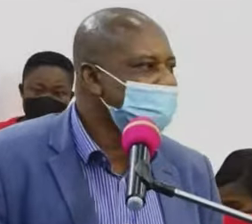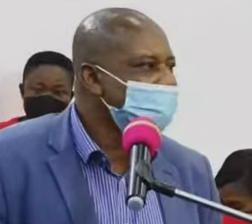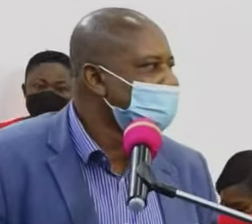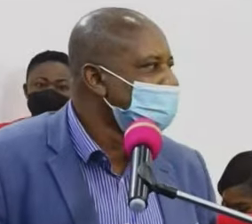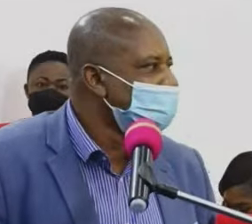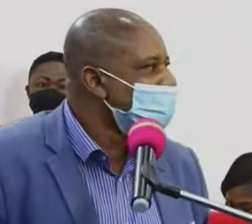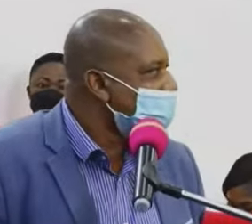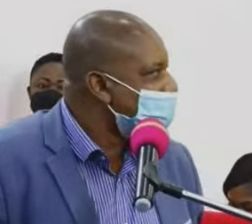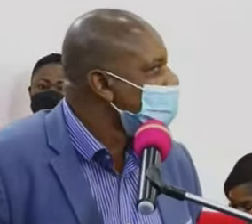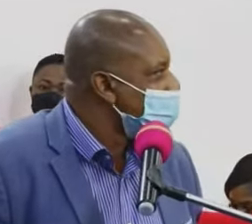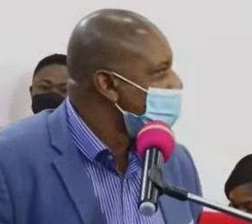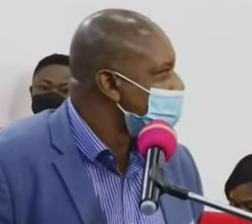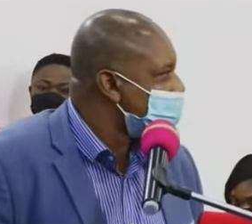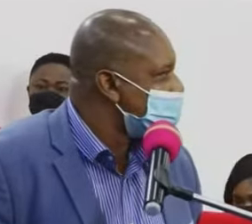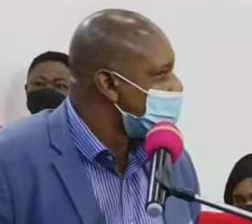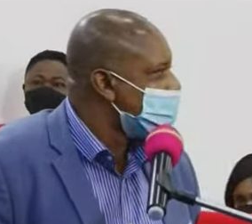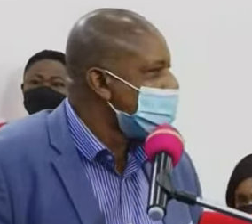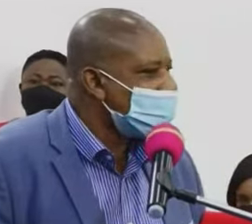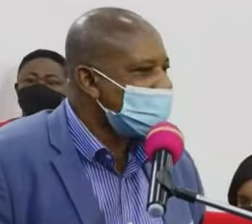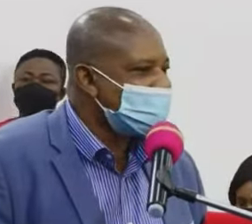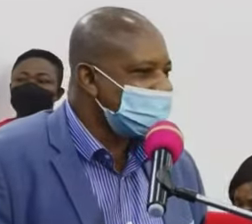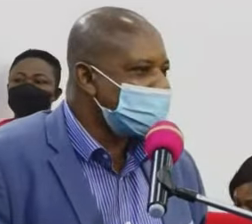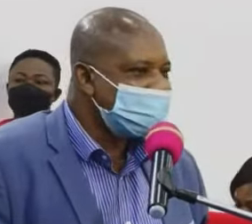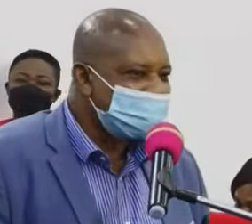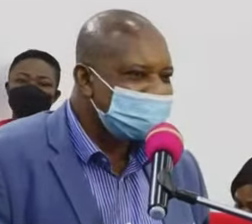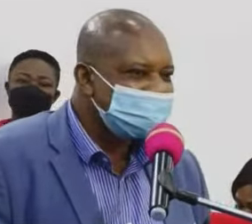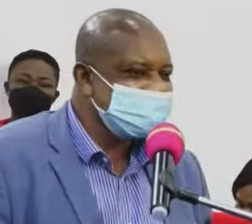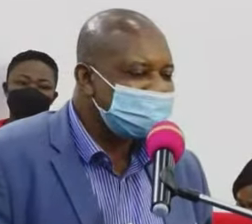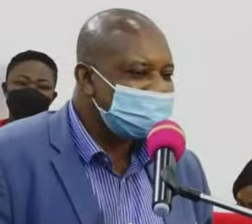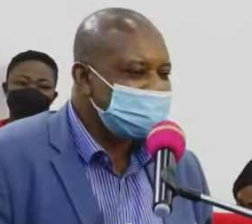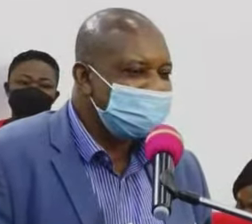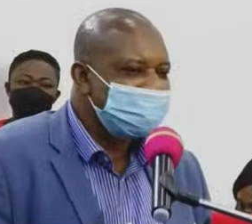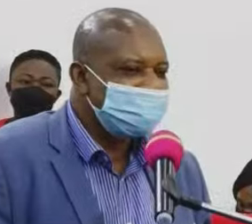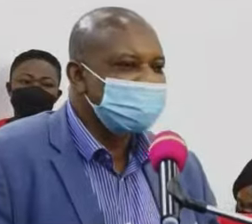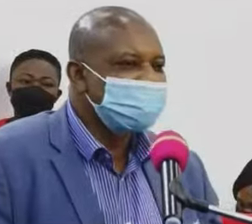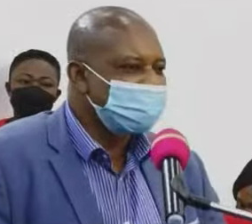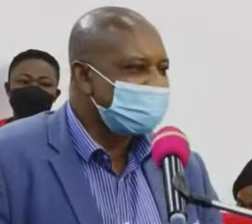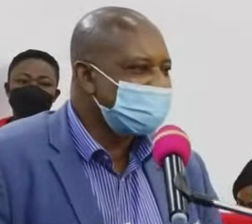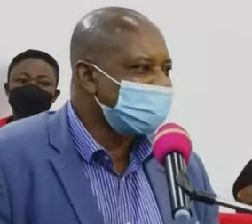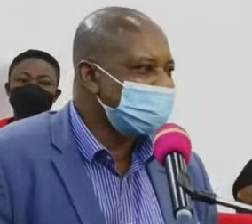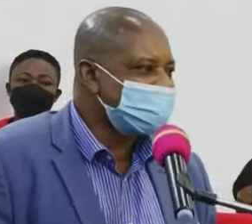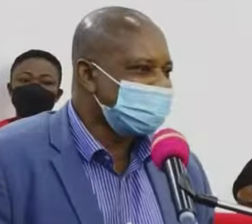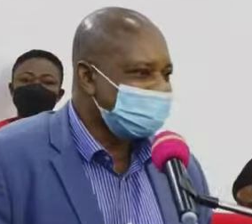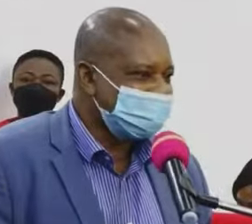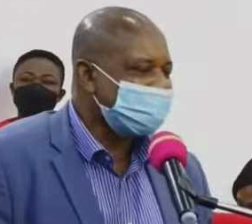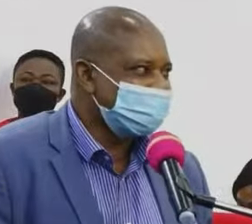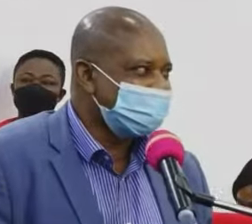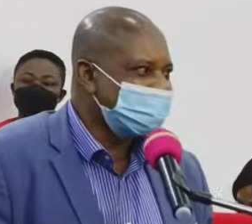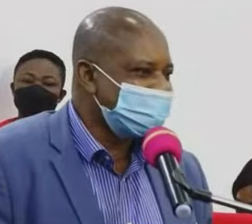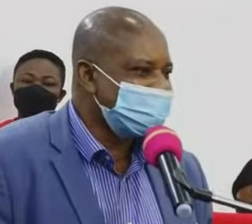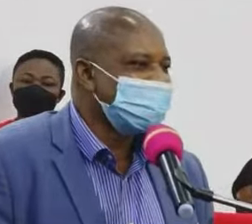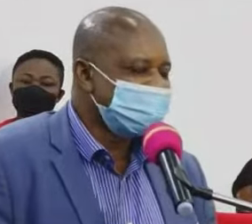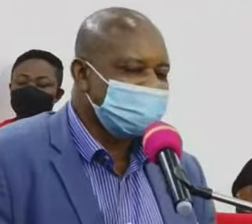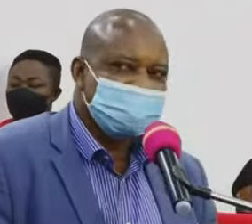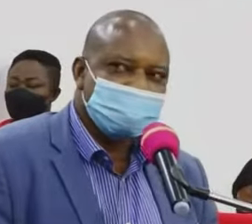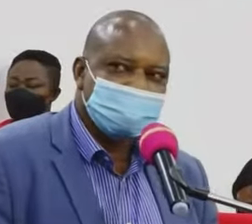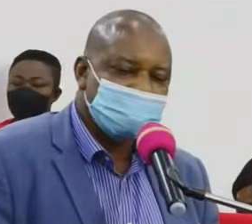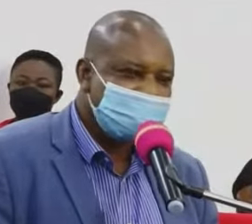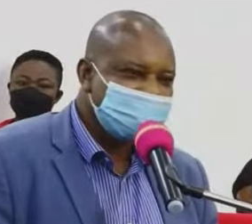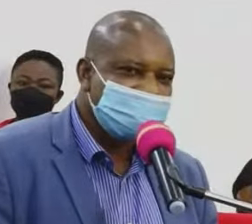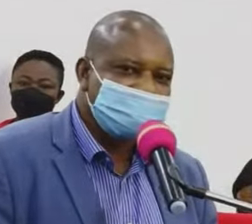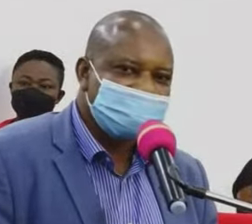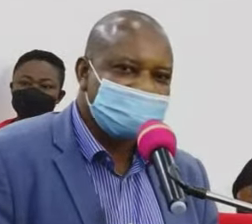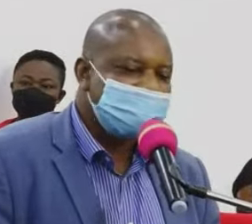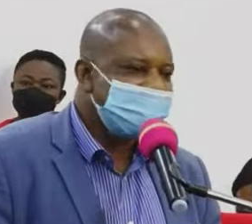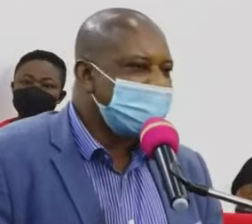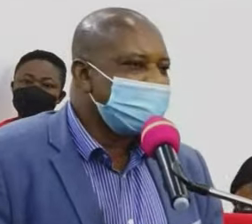when you don't have competency or the type of vessels that we need to undertake such activities. So there will be a